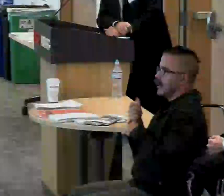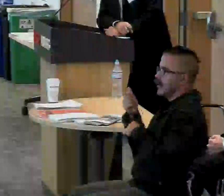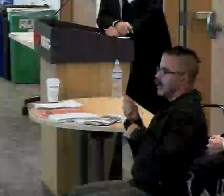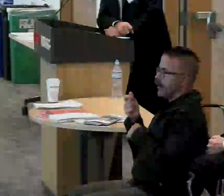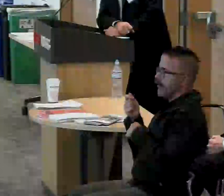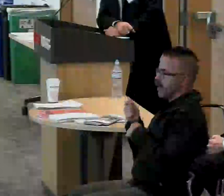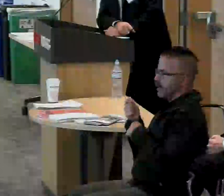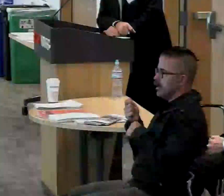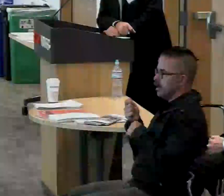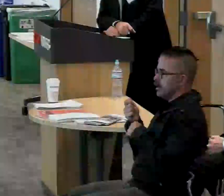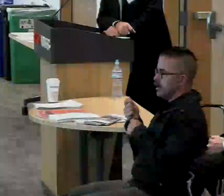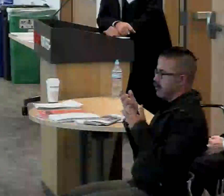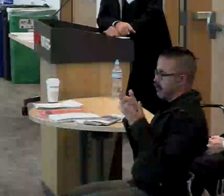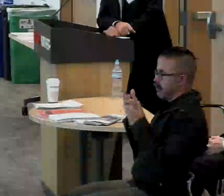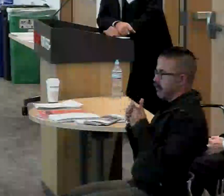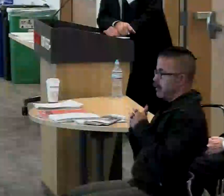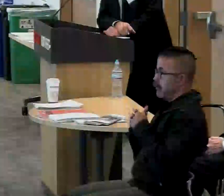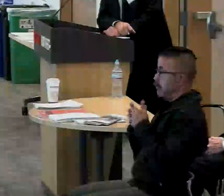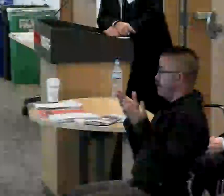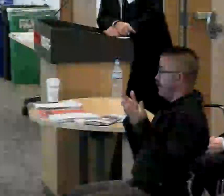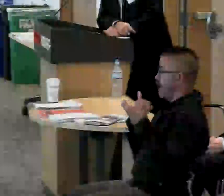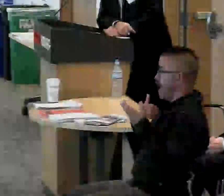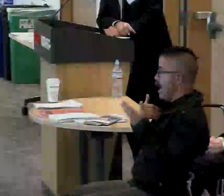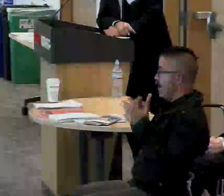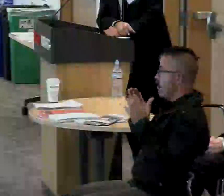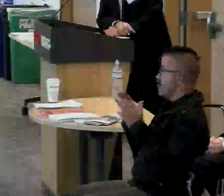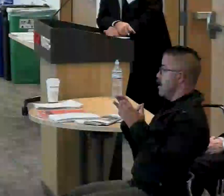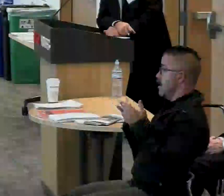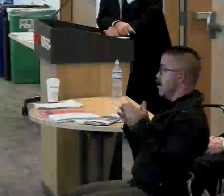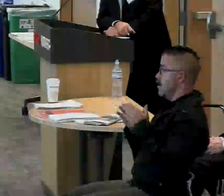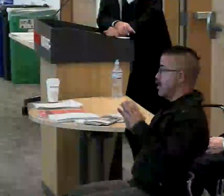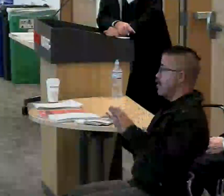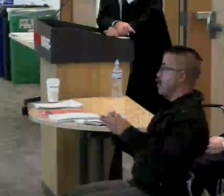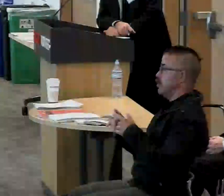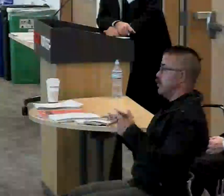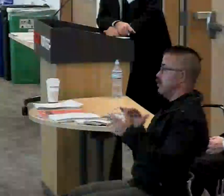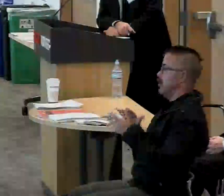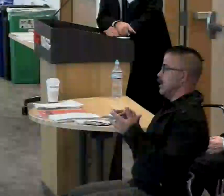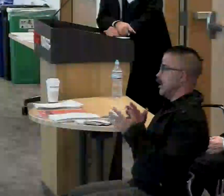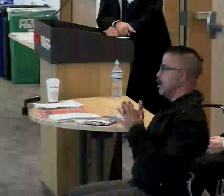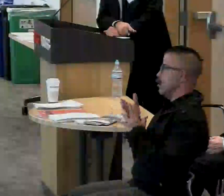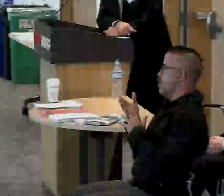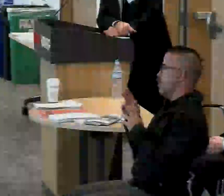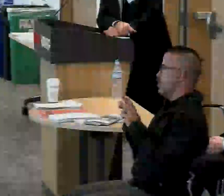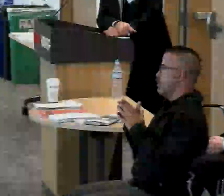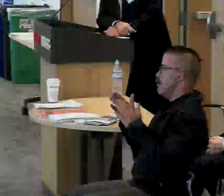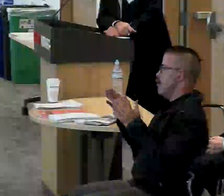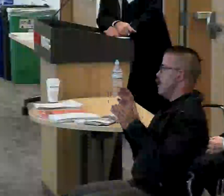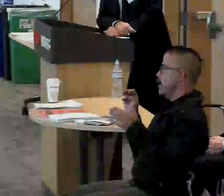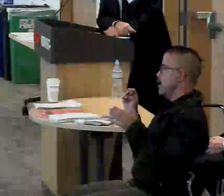same. And there could be a great community push to reach out to public media. I watch